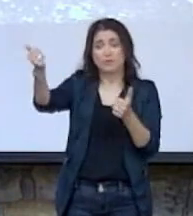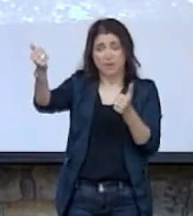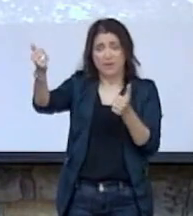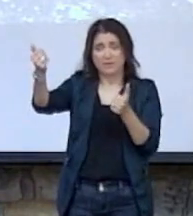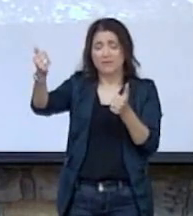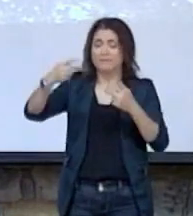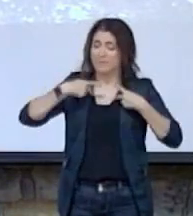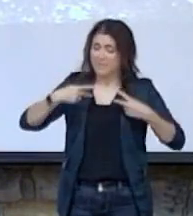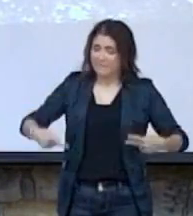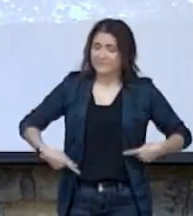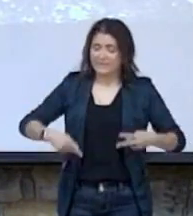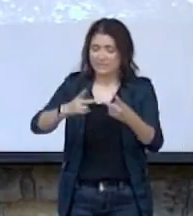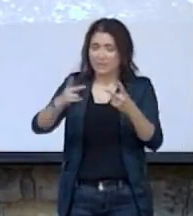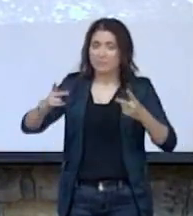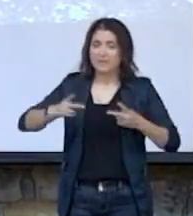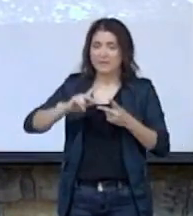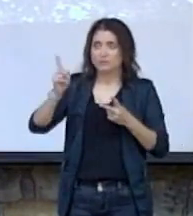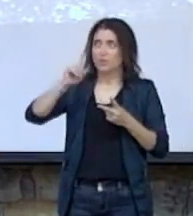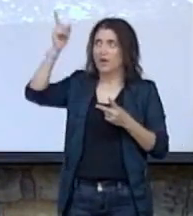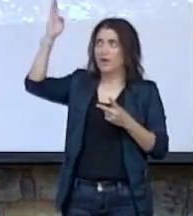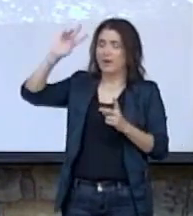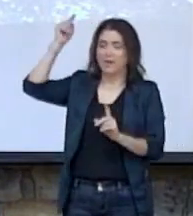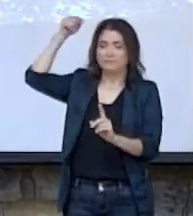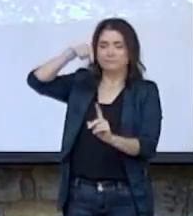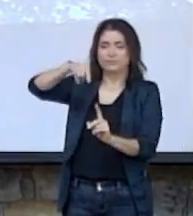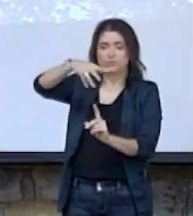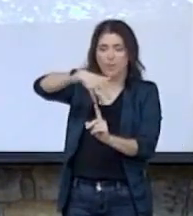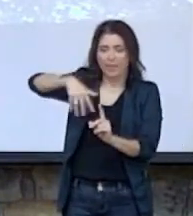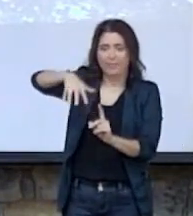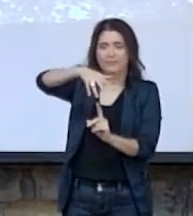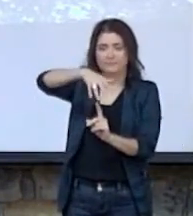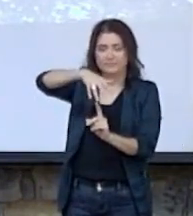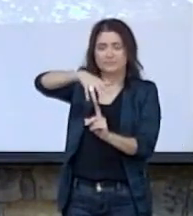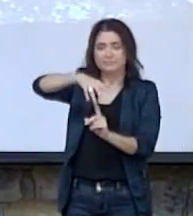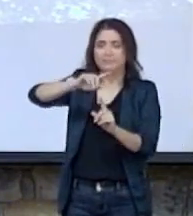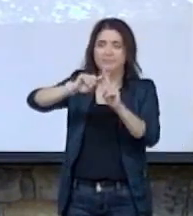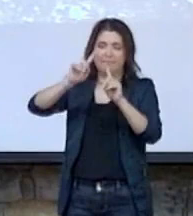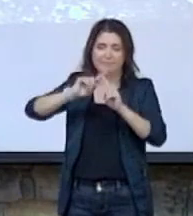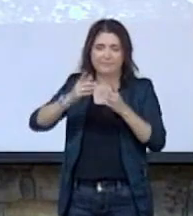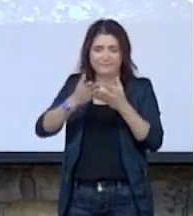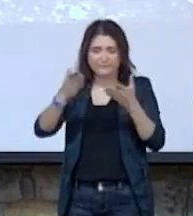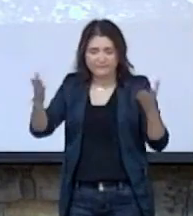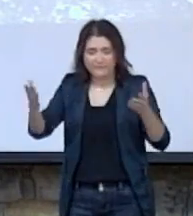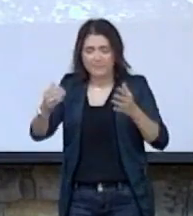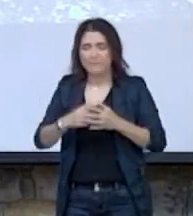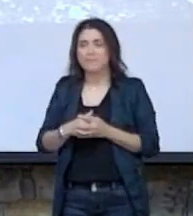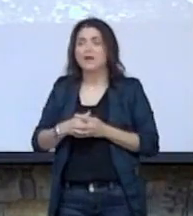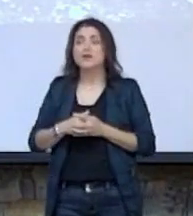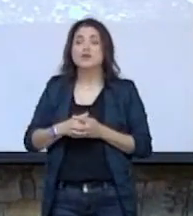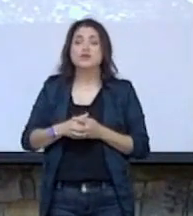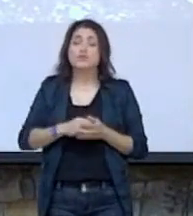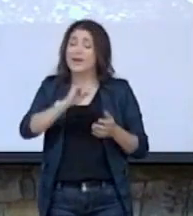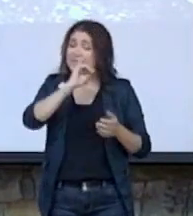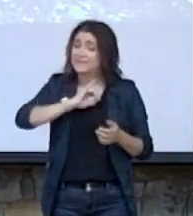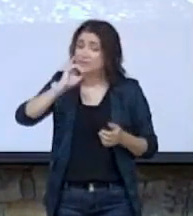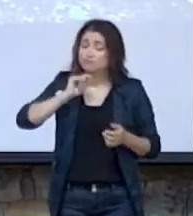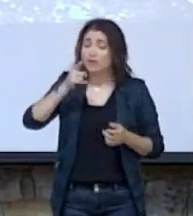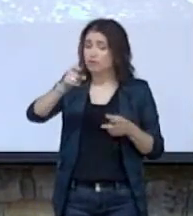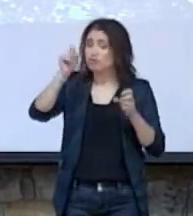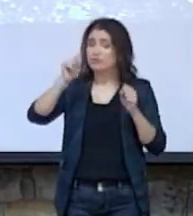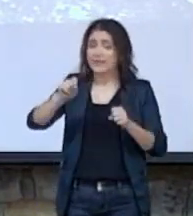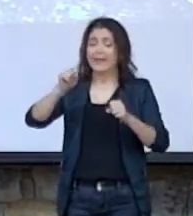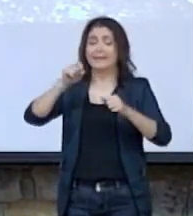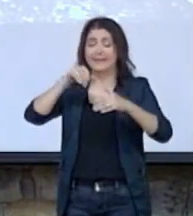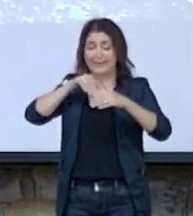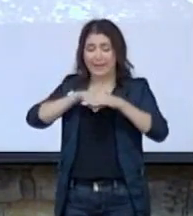the physical place of God's presence, of where he dwelt in that tabernacle, by various things. And so as an Israelite, you could come into